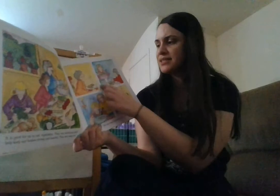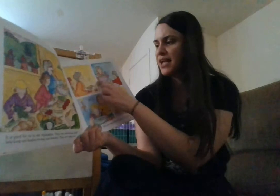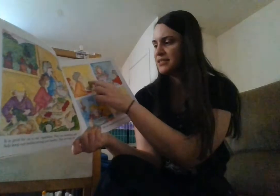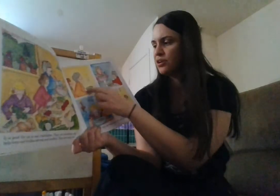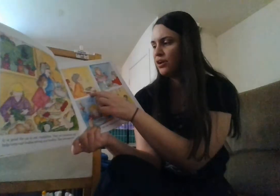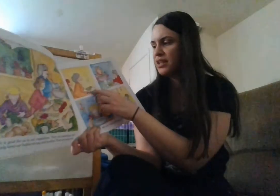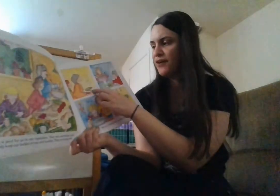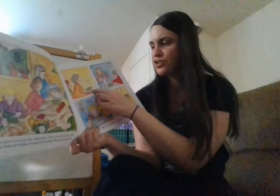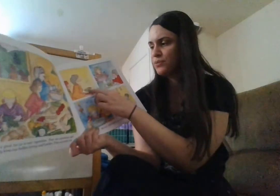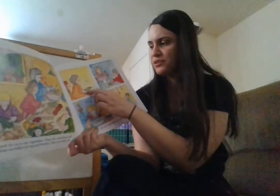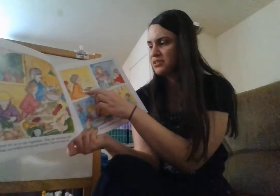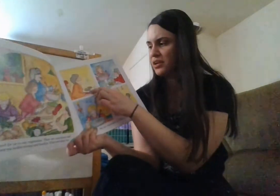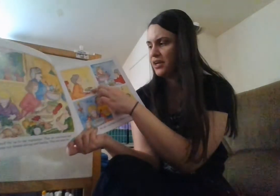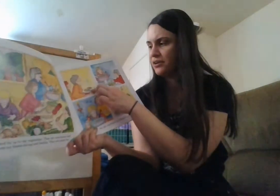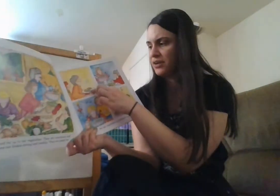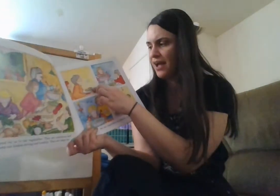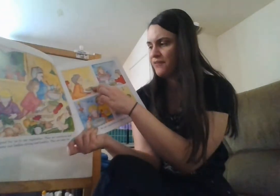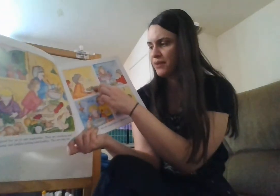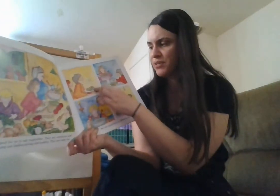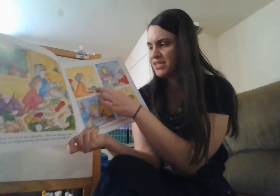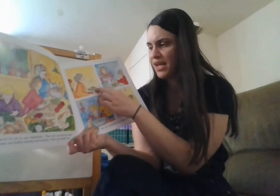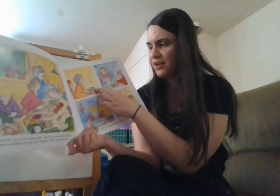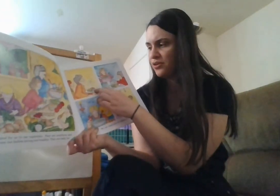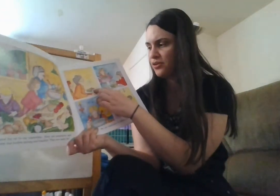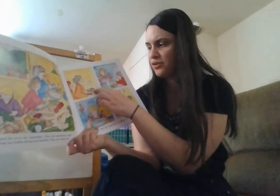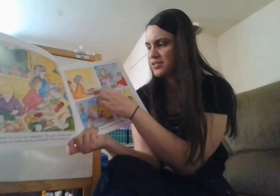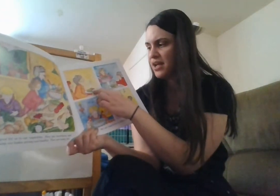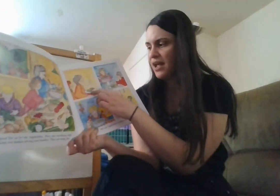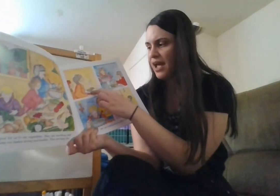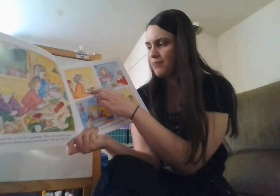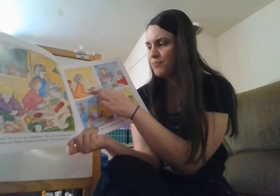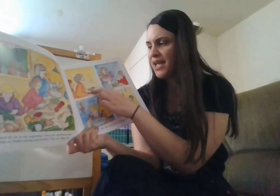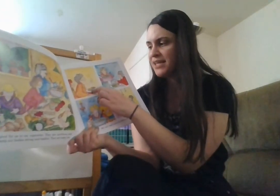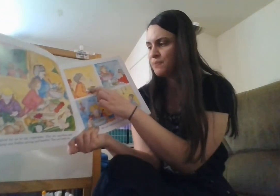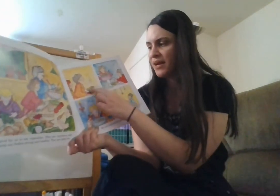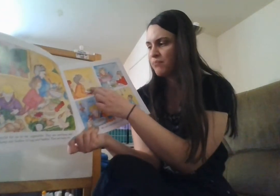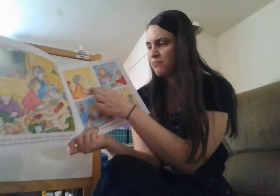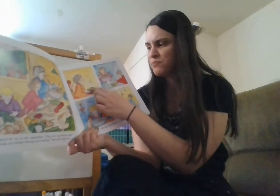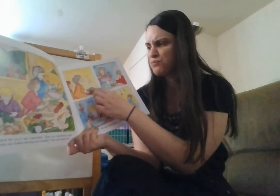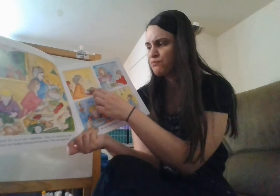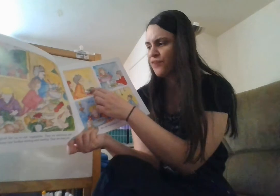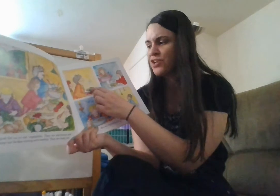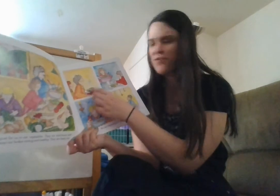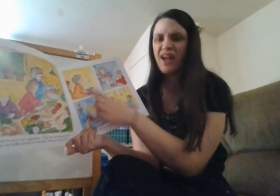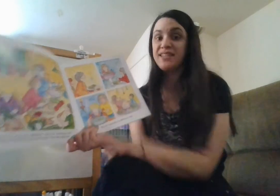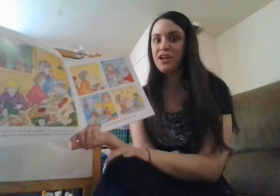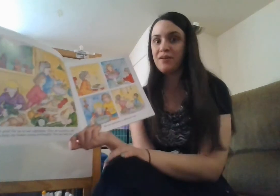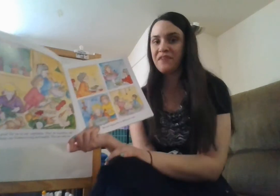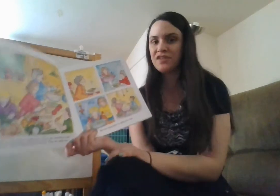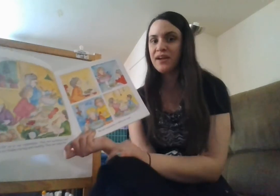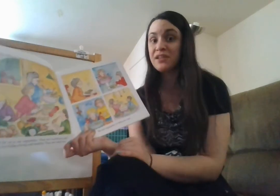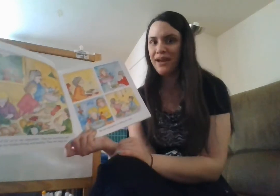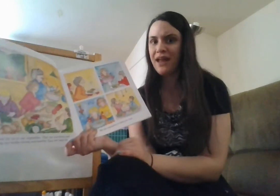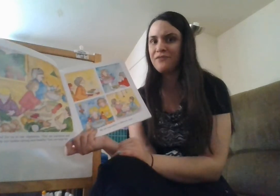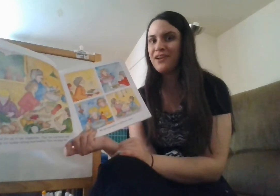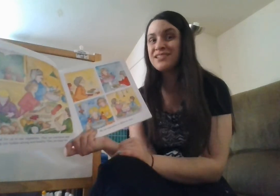case, they're cooking the vegetables. Look, here they're having potatoes and peas, but French fries. And you know what French fries are made out of, friends? They're